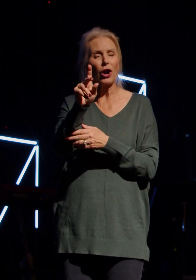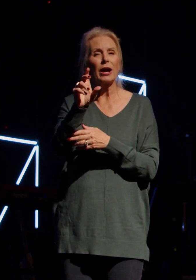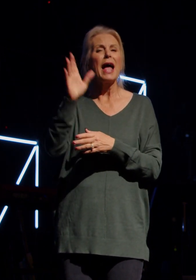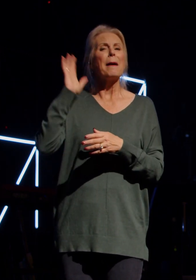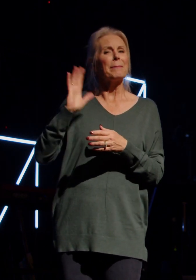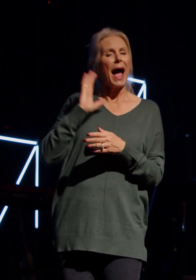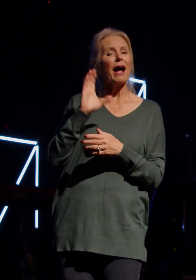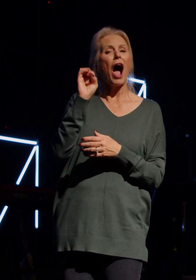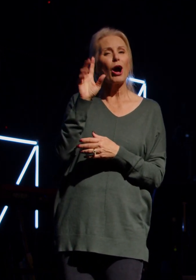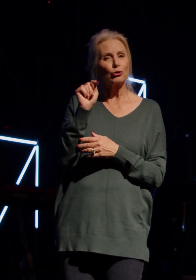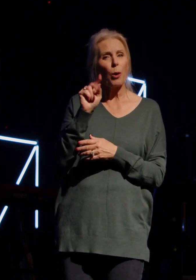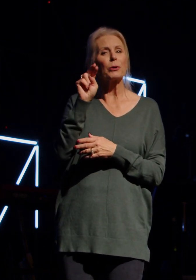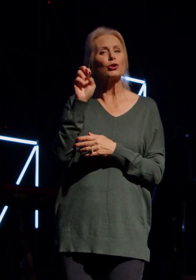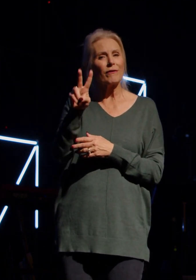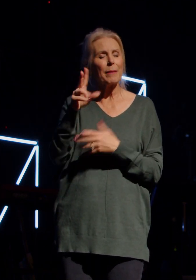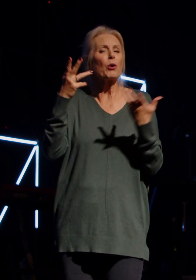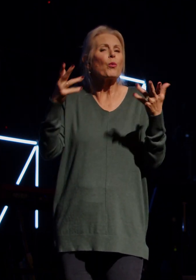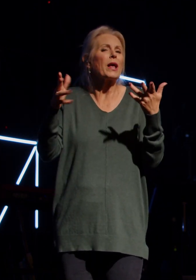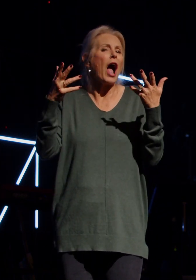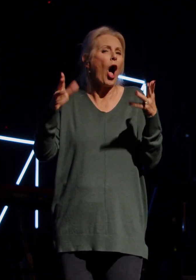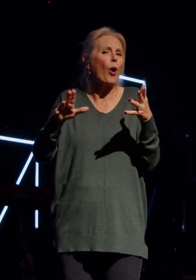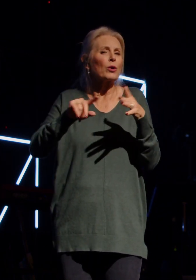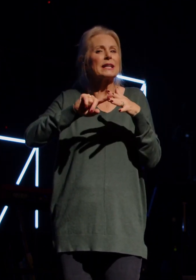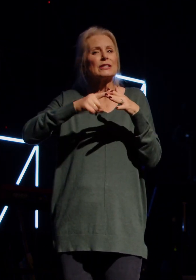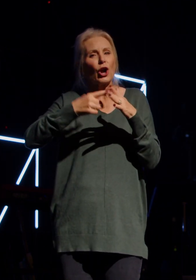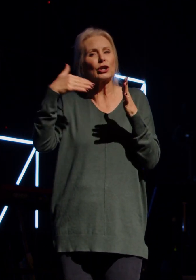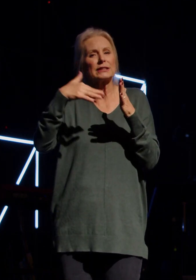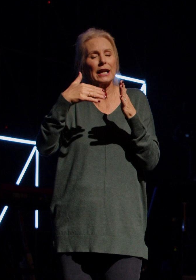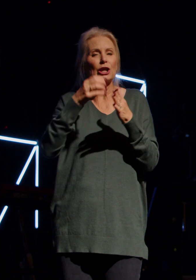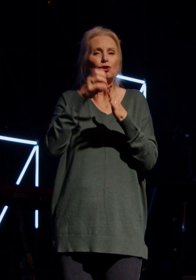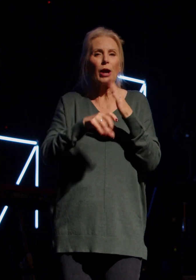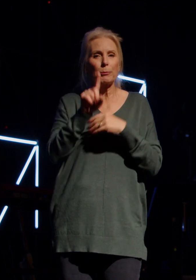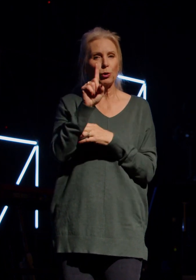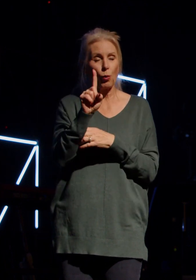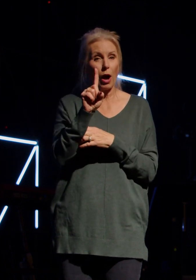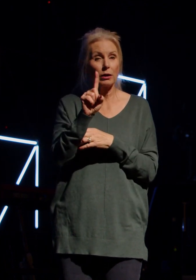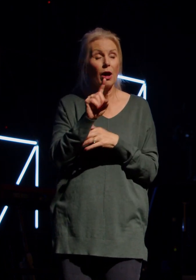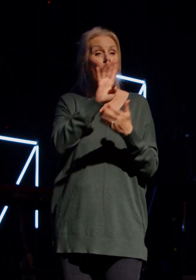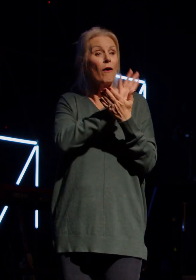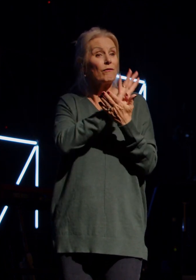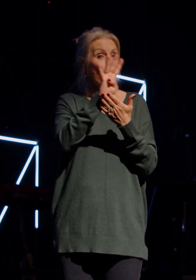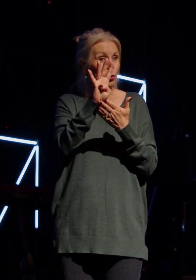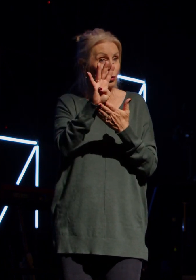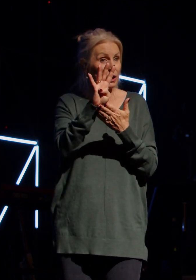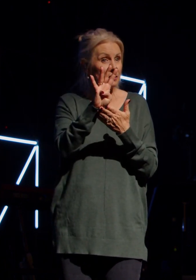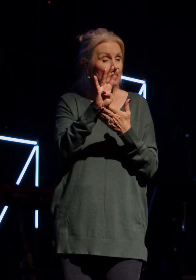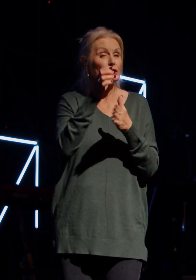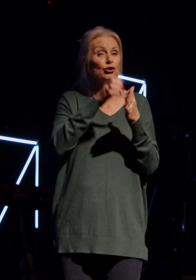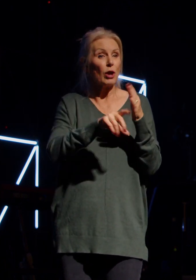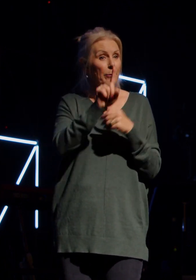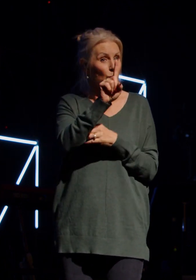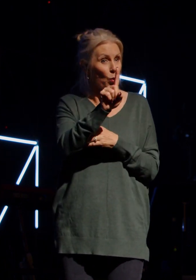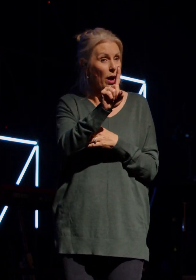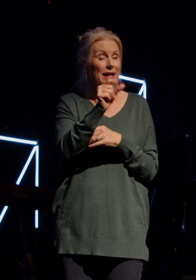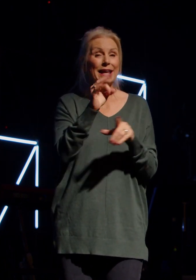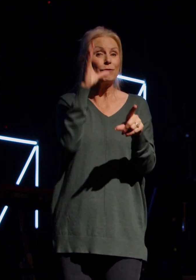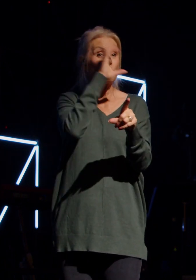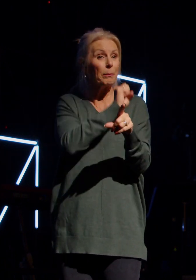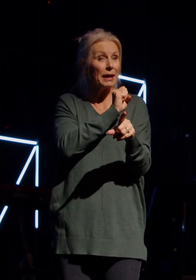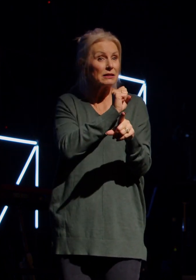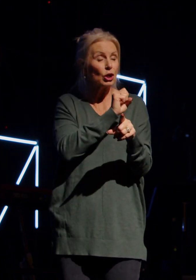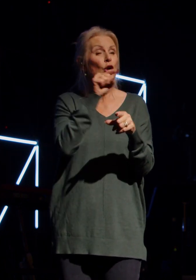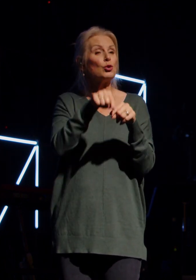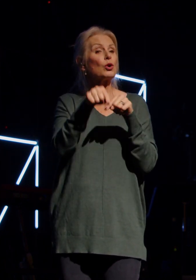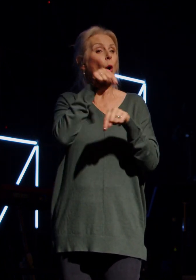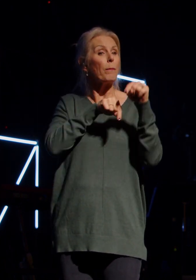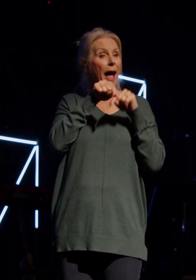and November, we already went through chapter 1. We spent 4 weeks in chapter 1. So if you missed that, go online, listen to all